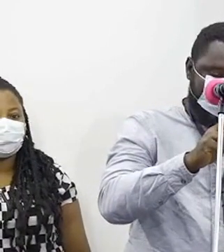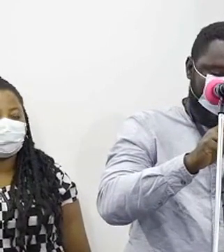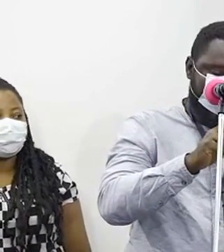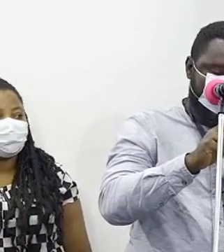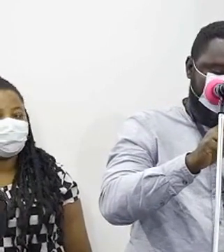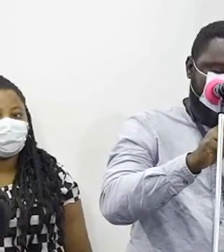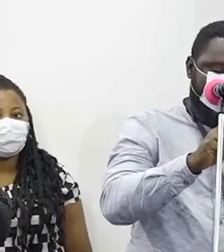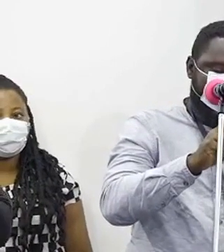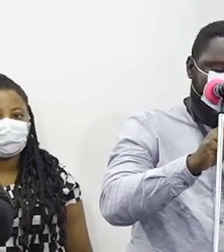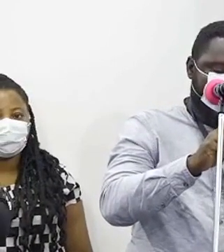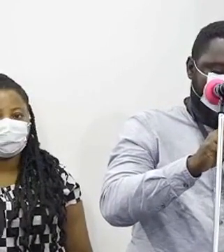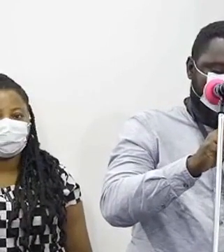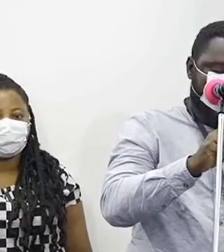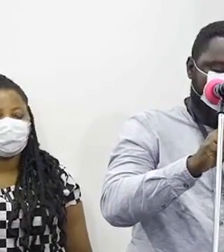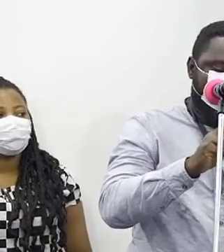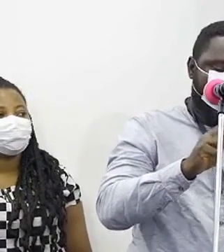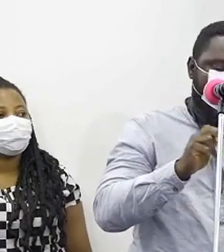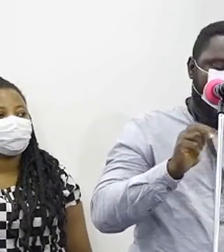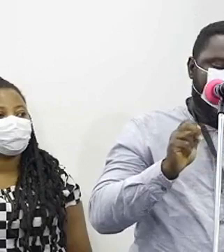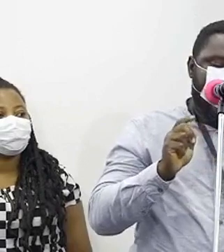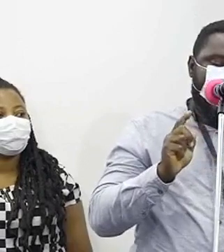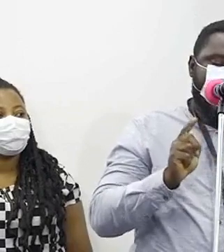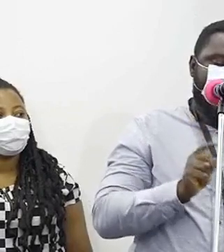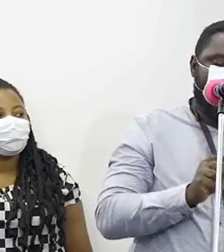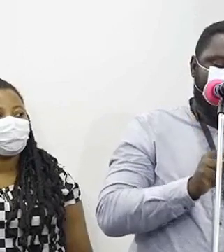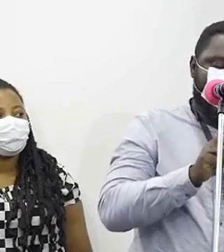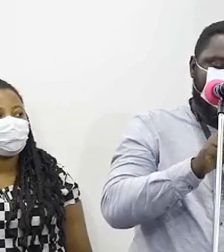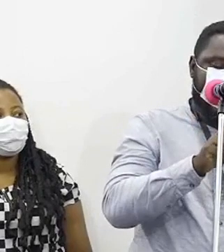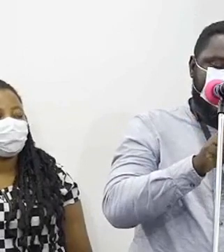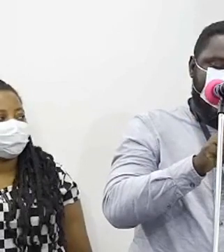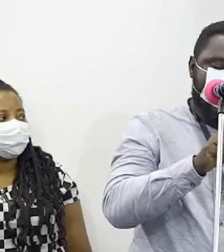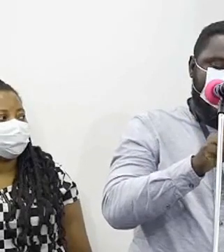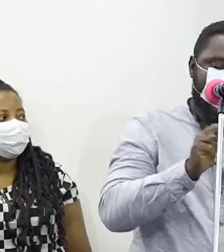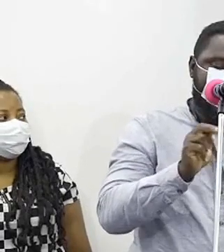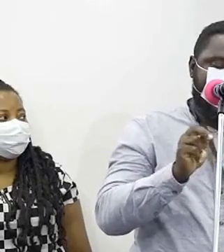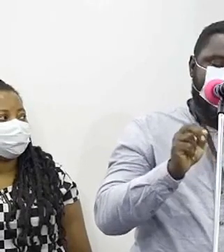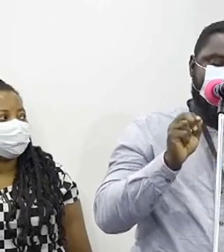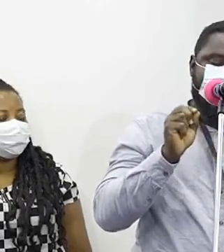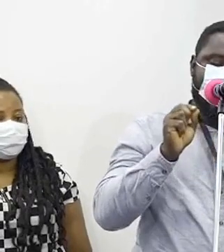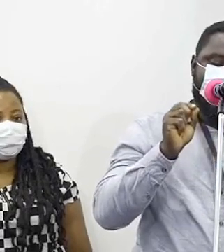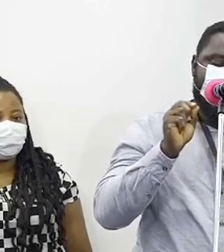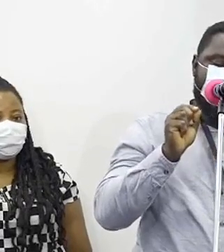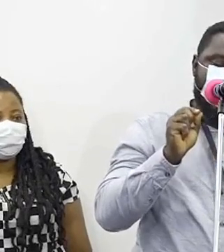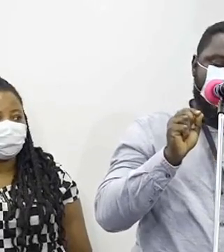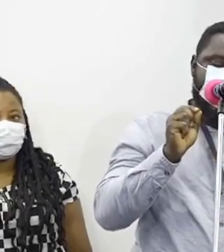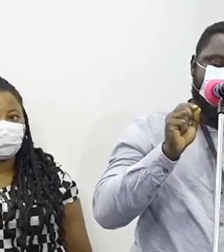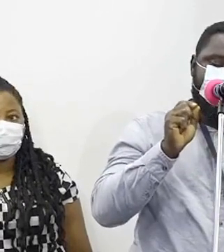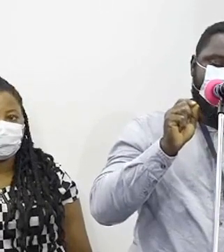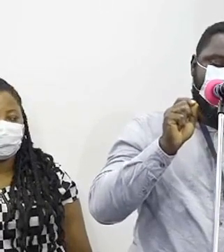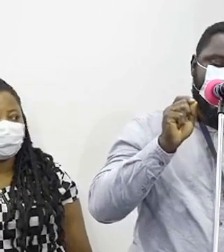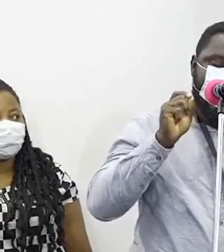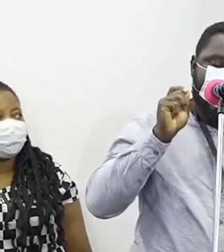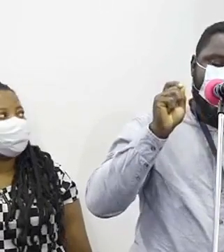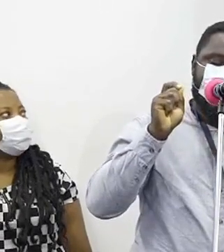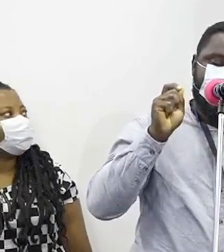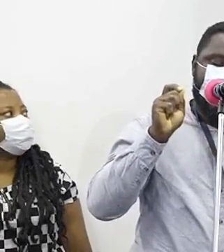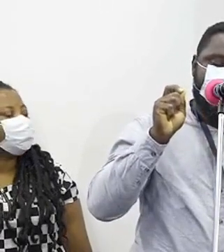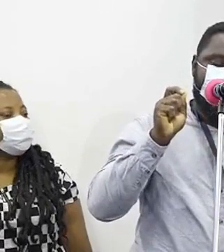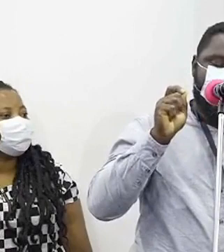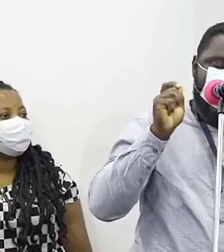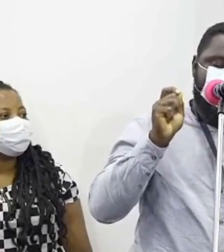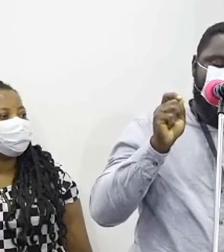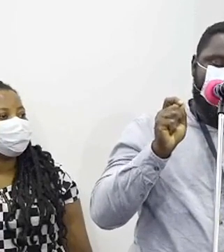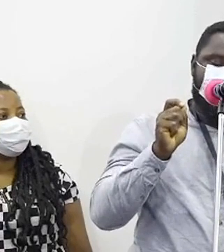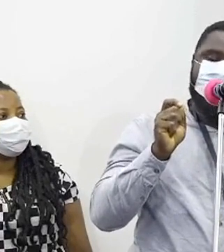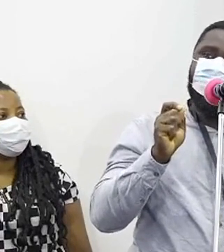tested? I think I've asked that one already. Okay. And then out of the case counters of today, how many of them are part of the